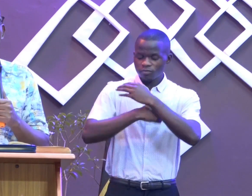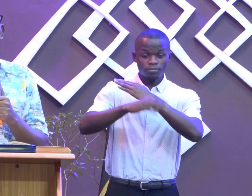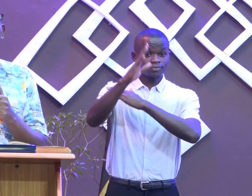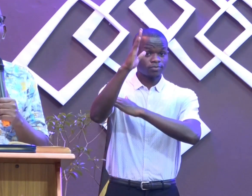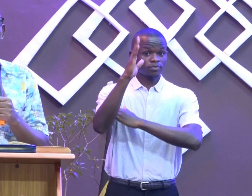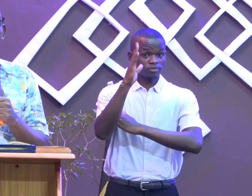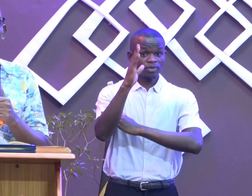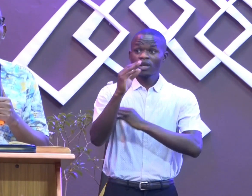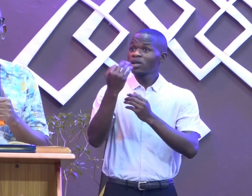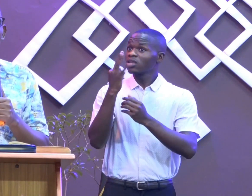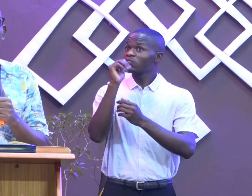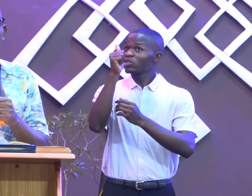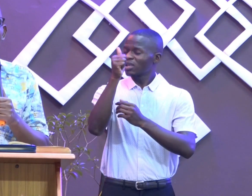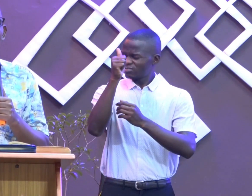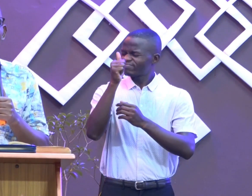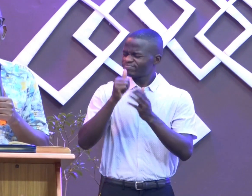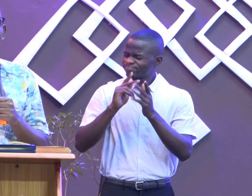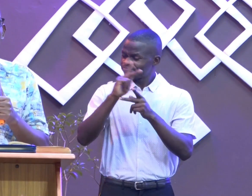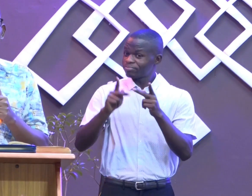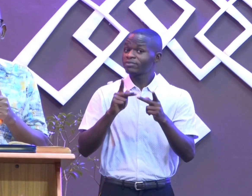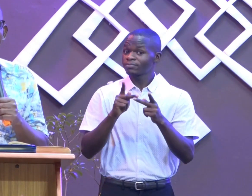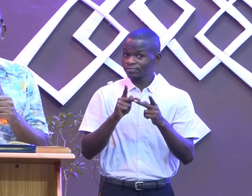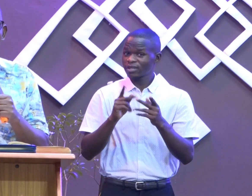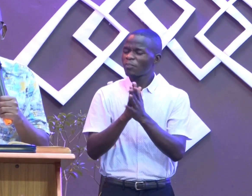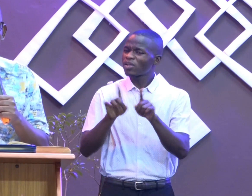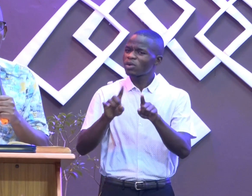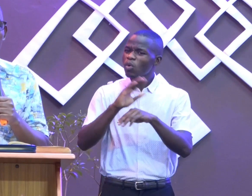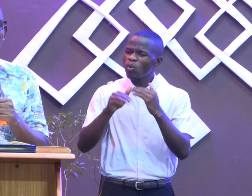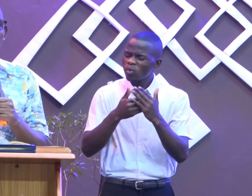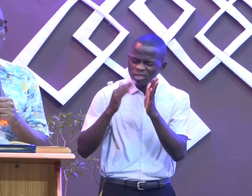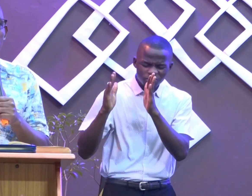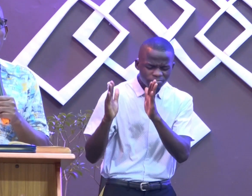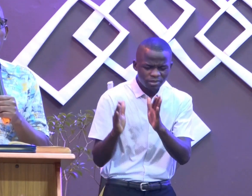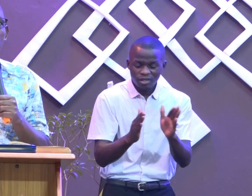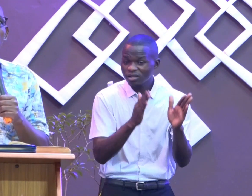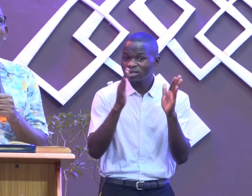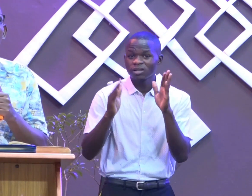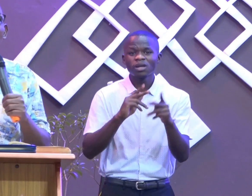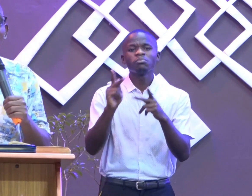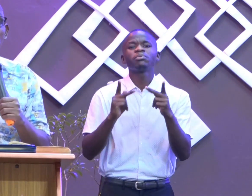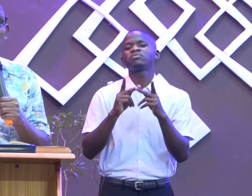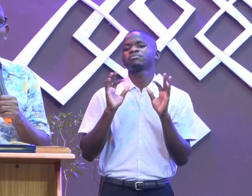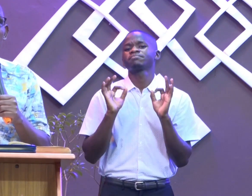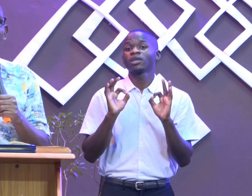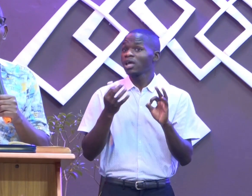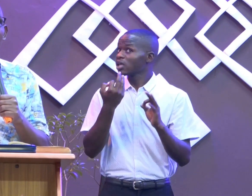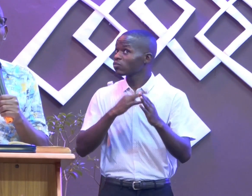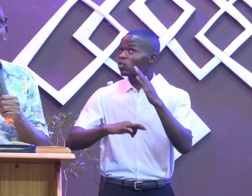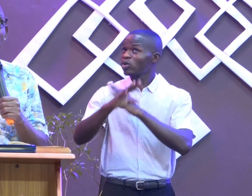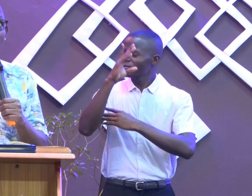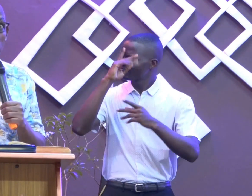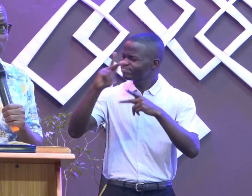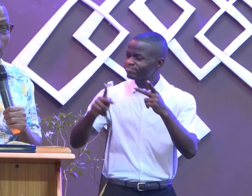love the Lord. If he's perfect, that means all his plans are perfect. If